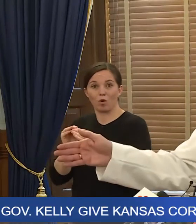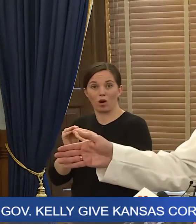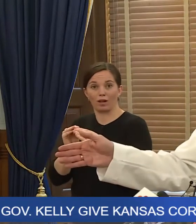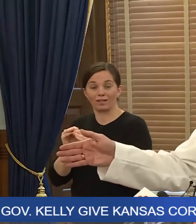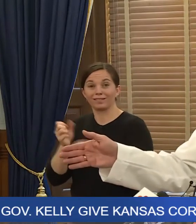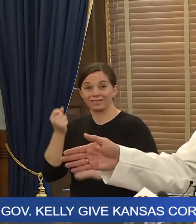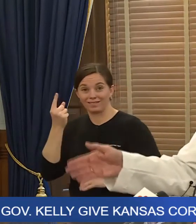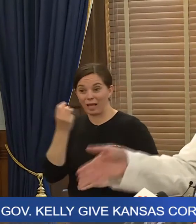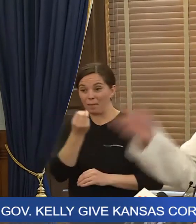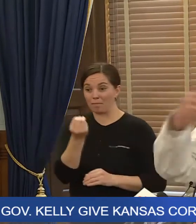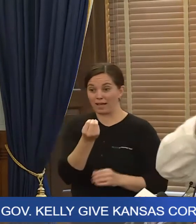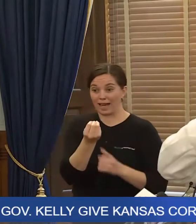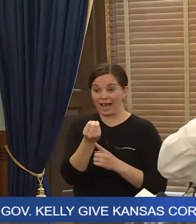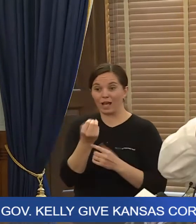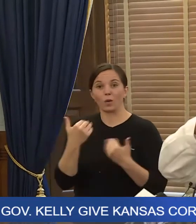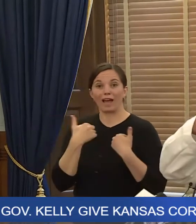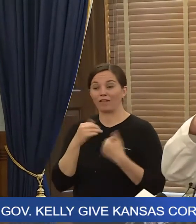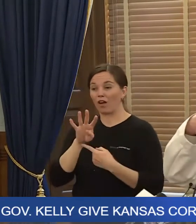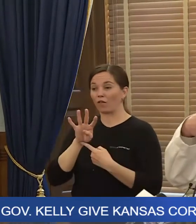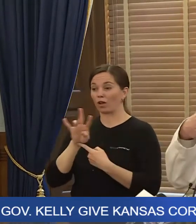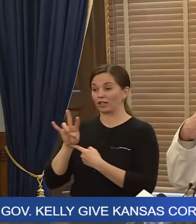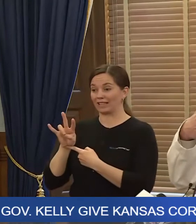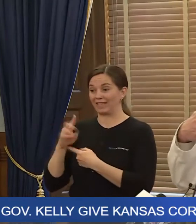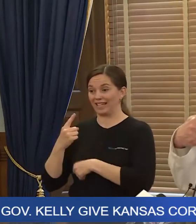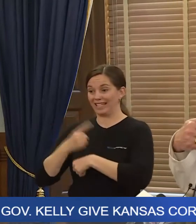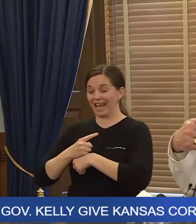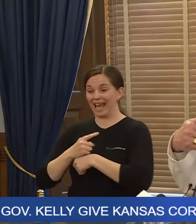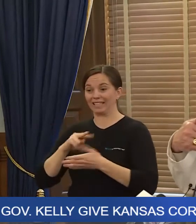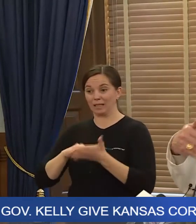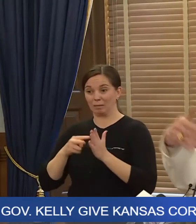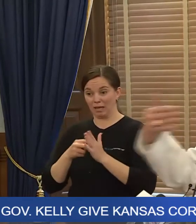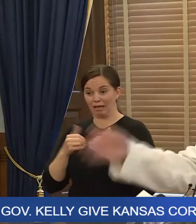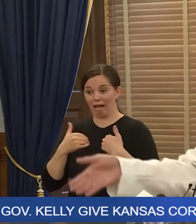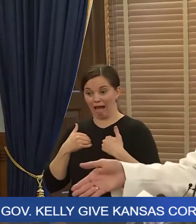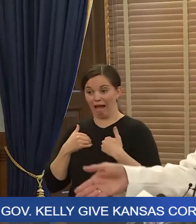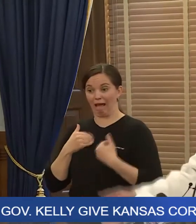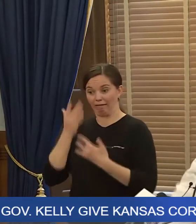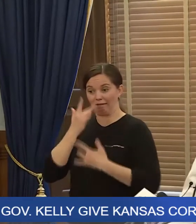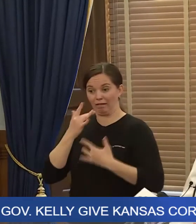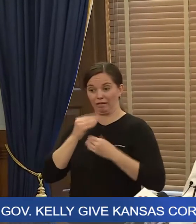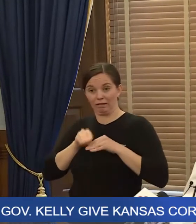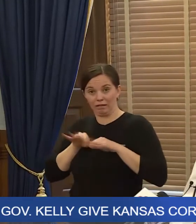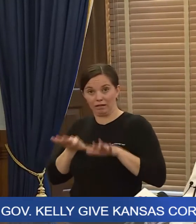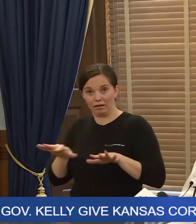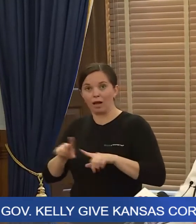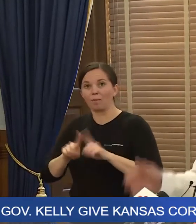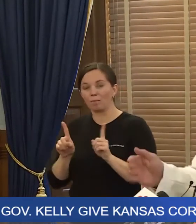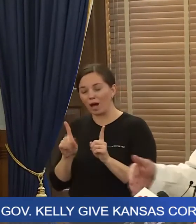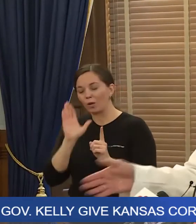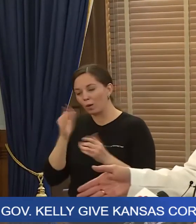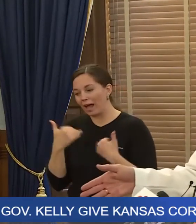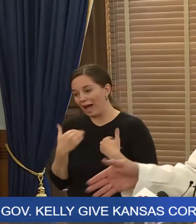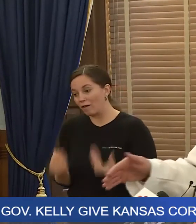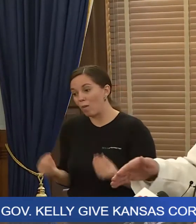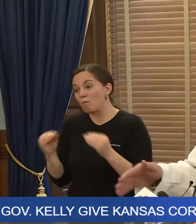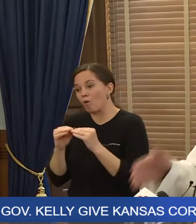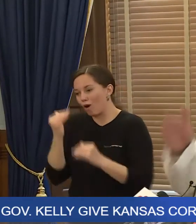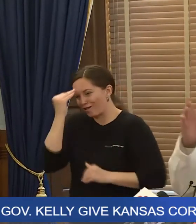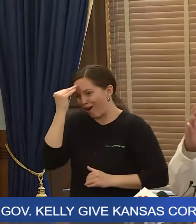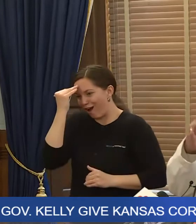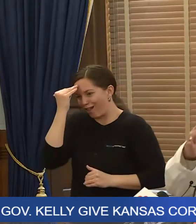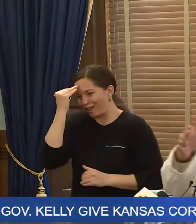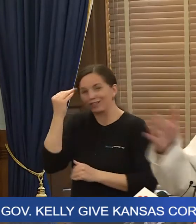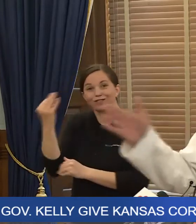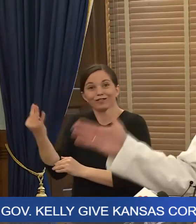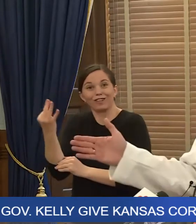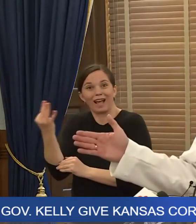to 7 days is the incubation period, so we know a lot more than we did 3 or 4 days ago, but we'll have more complete knowledge even by the end of the week, because then we're